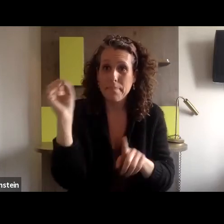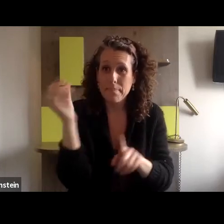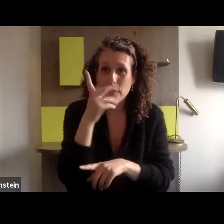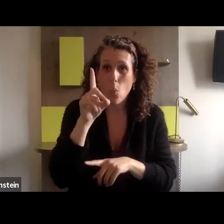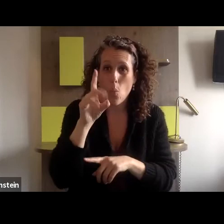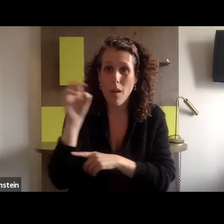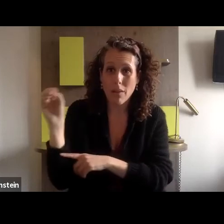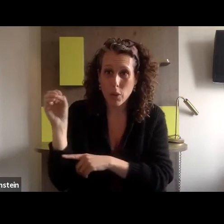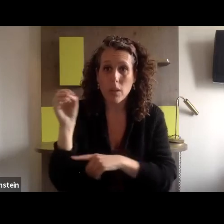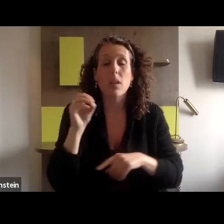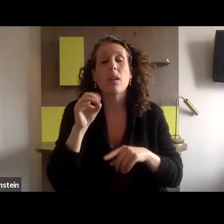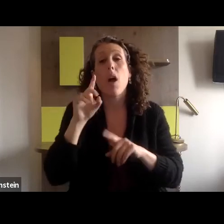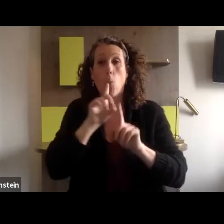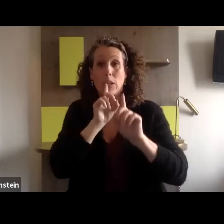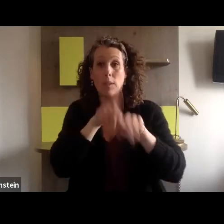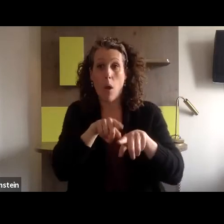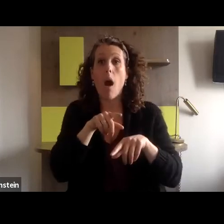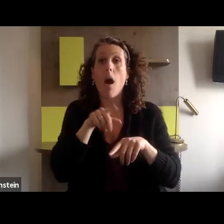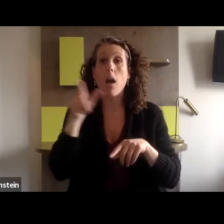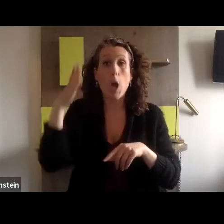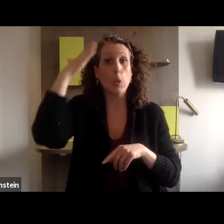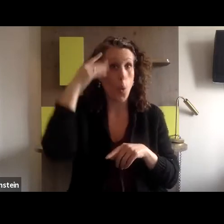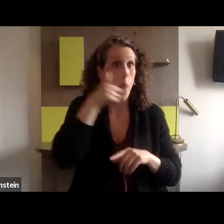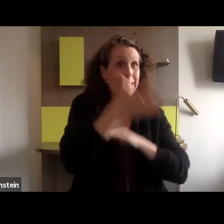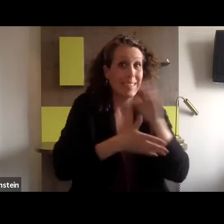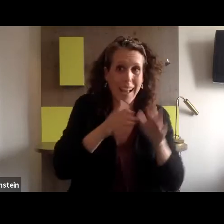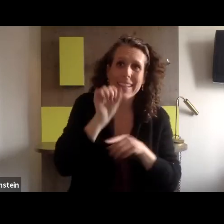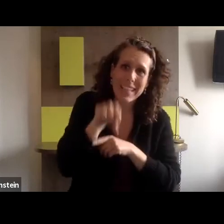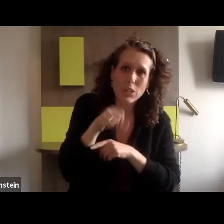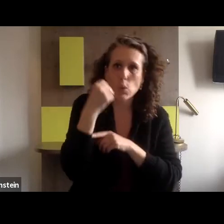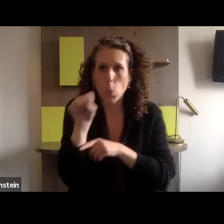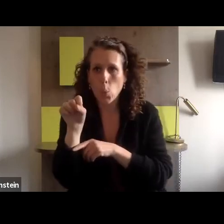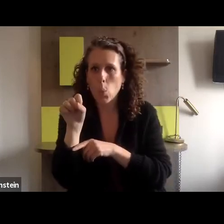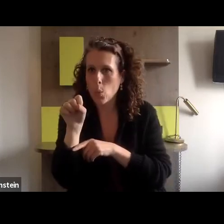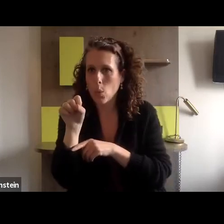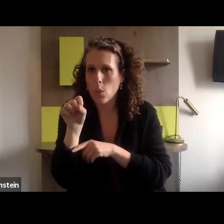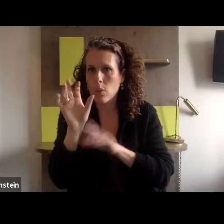indicate if they know the signs or not.